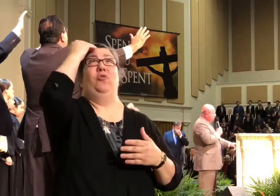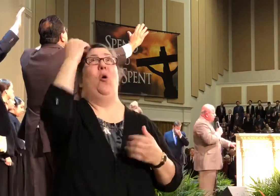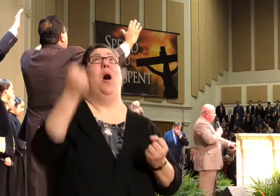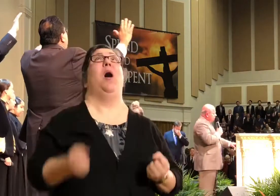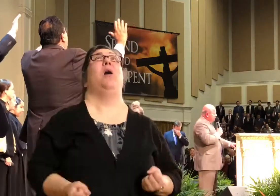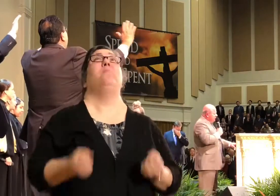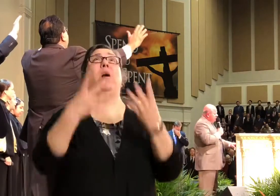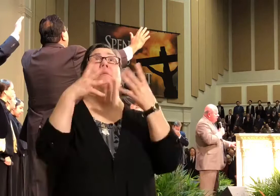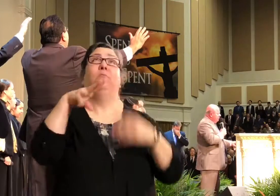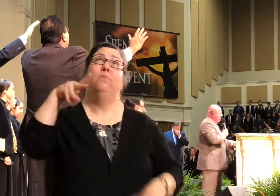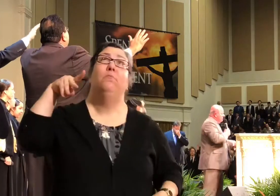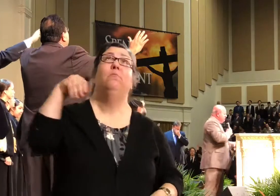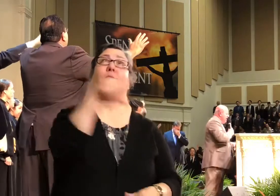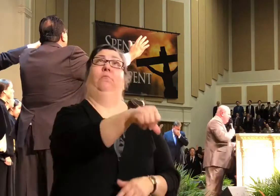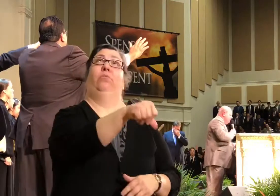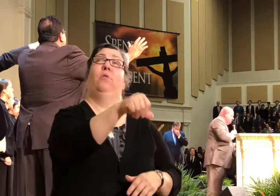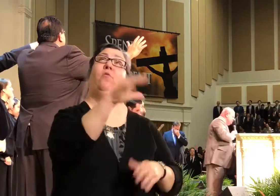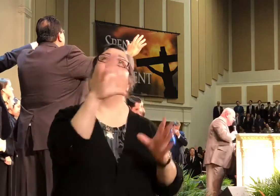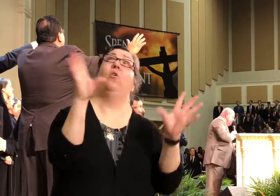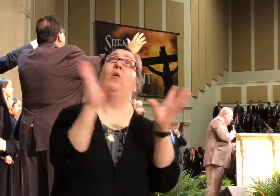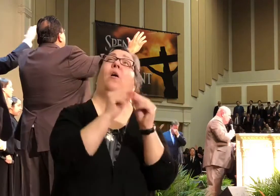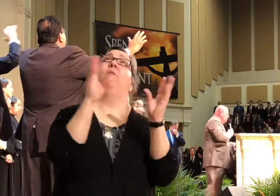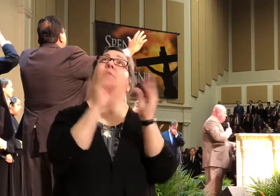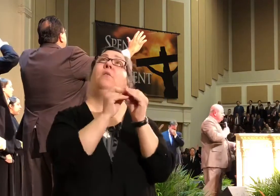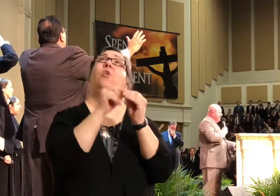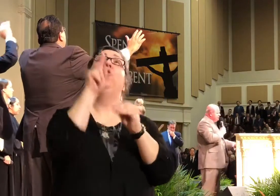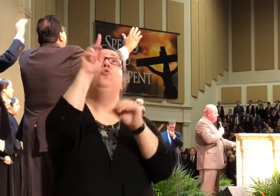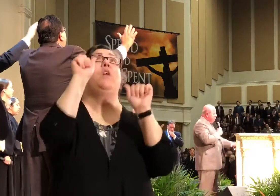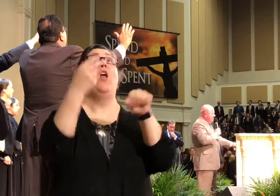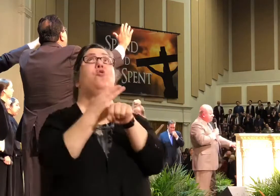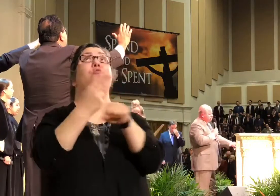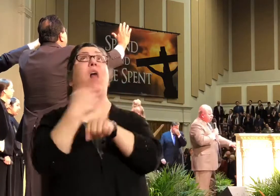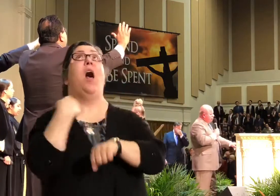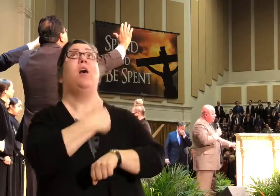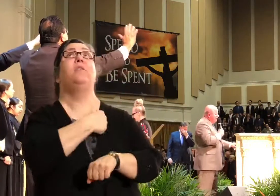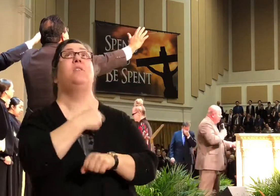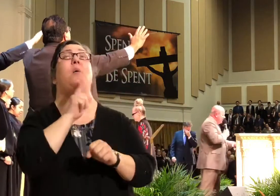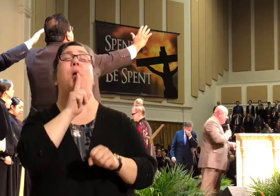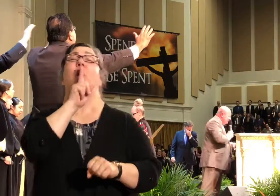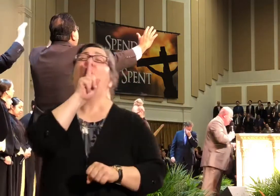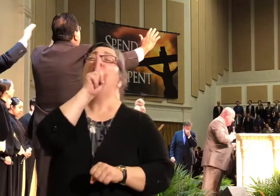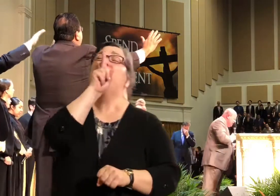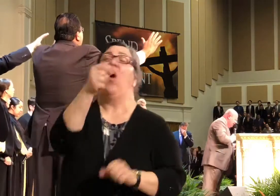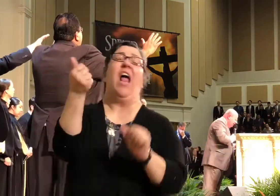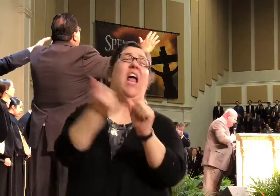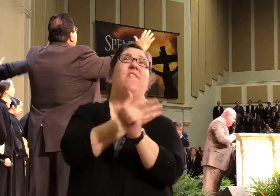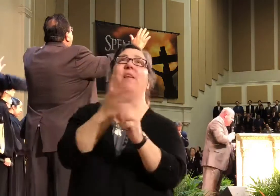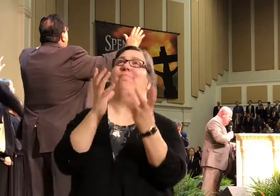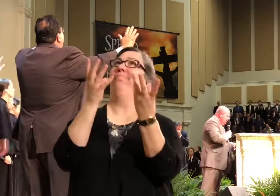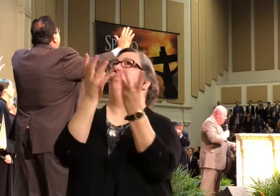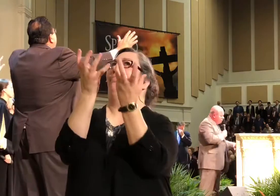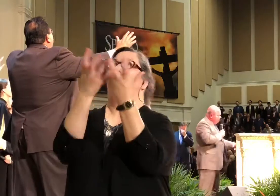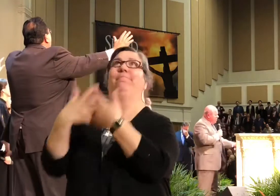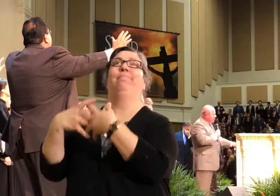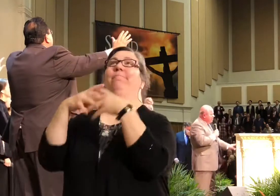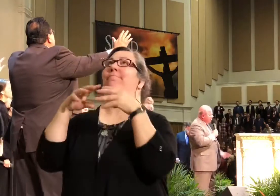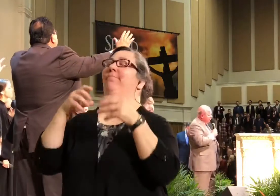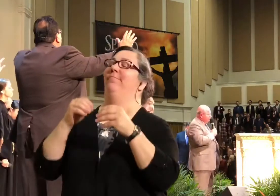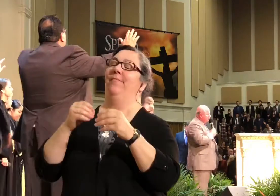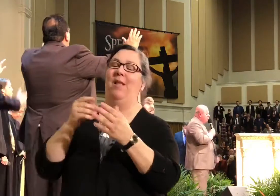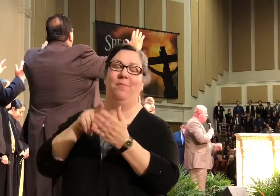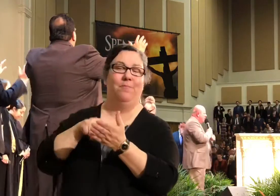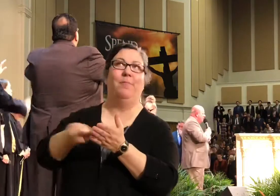of this No Limits conference. You can use us to make sure that everything gets taken care of. Reach down